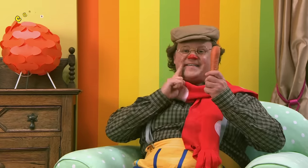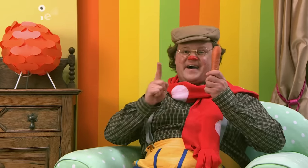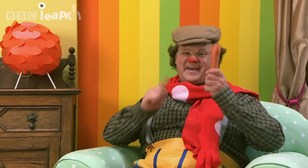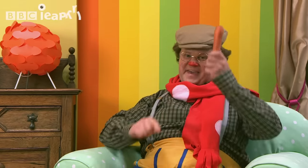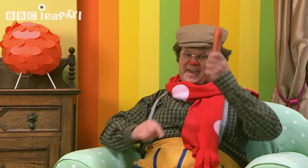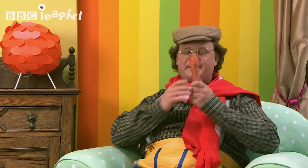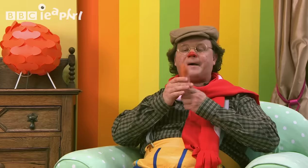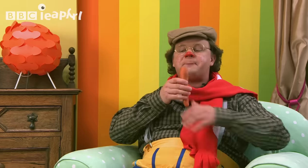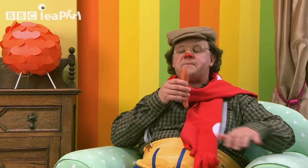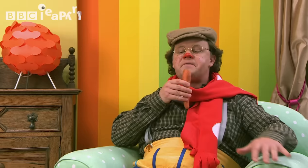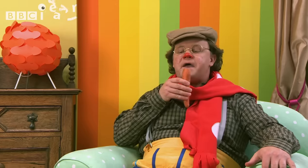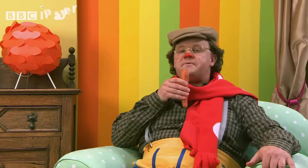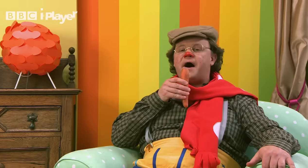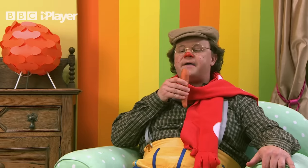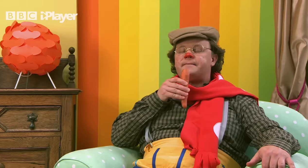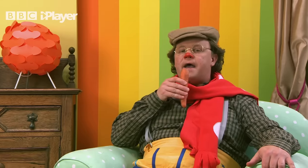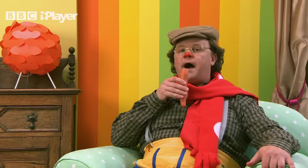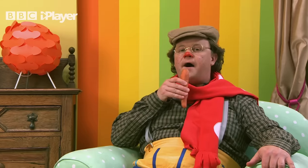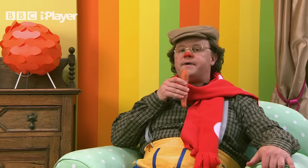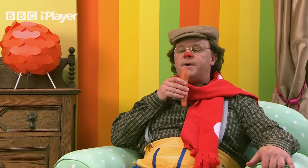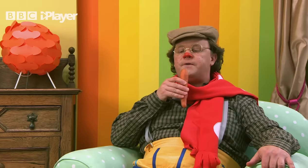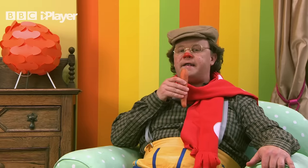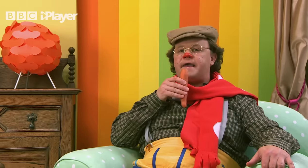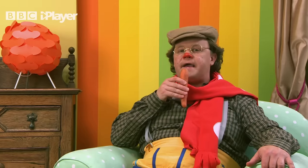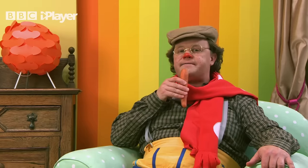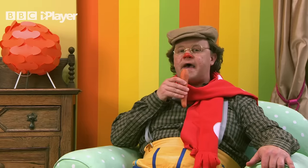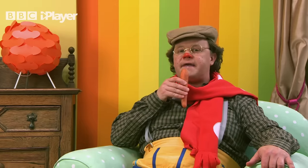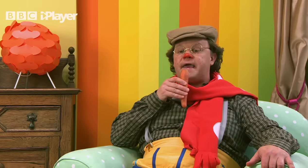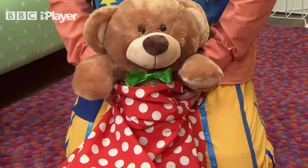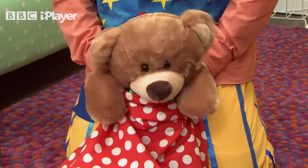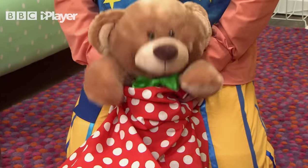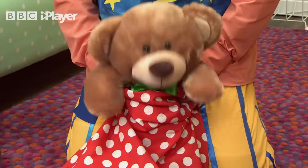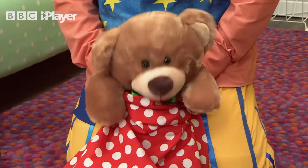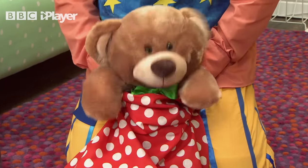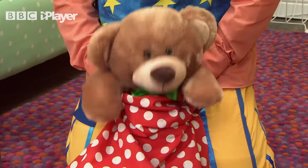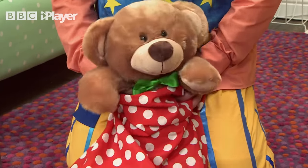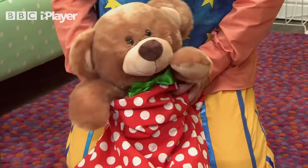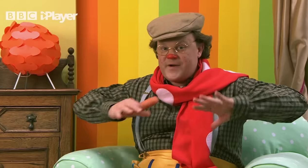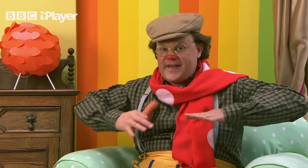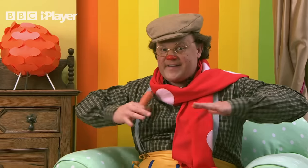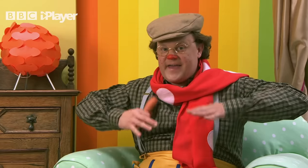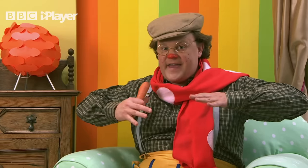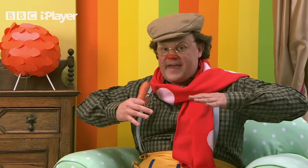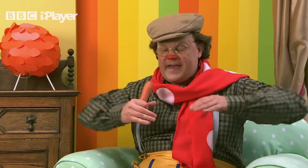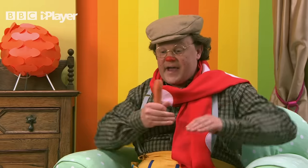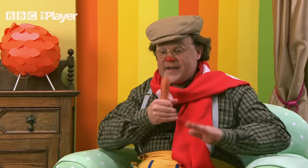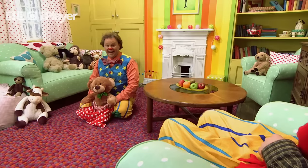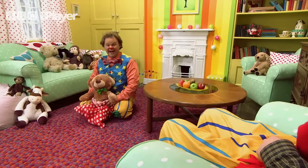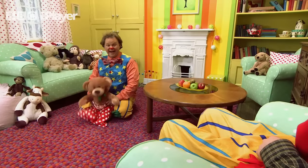commentator. Right, are you ready, Teddy? Ready,